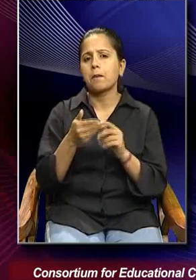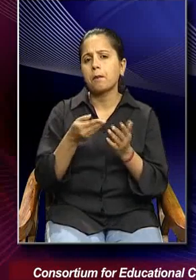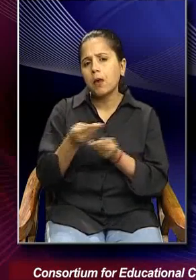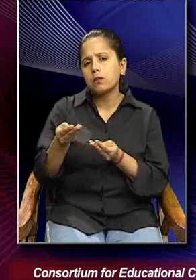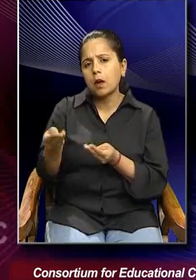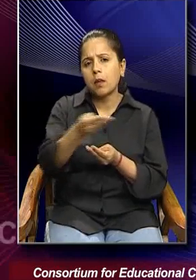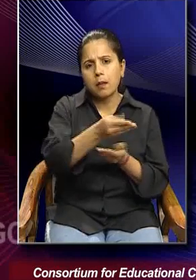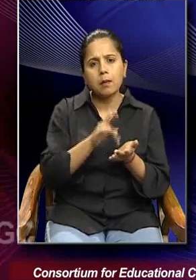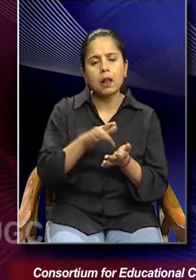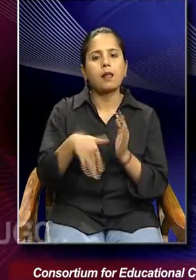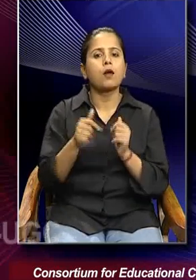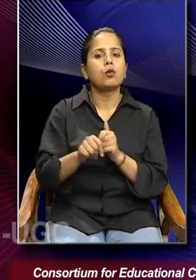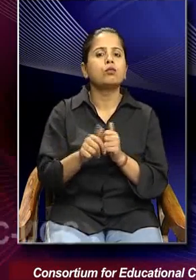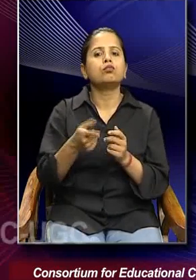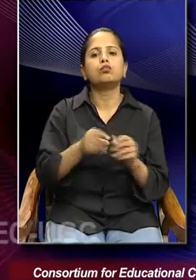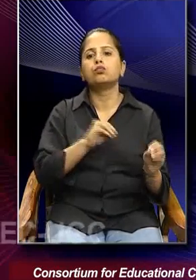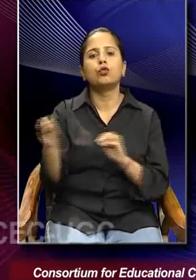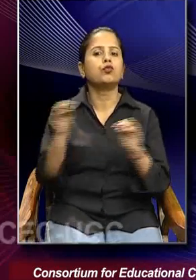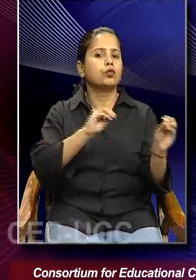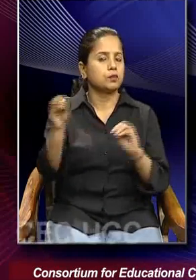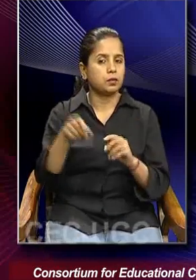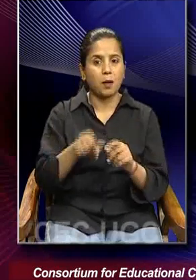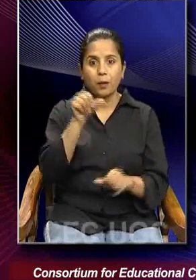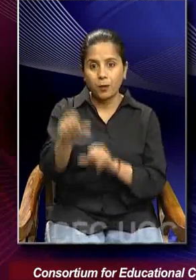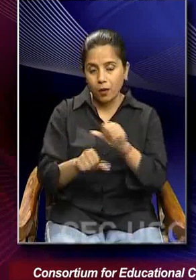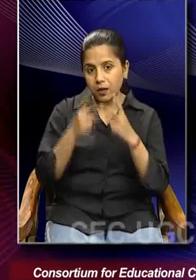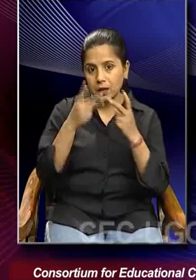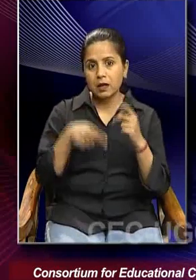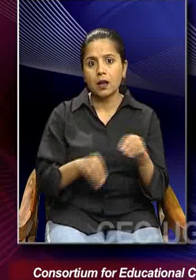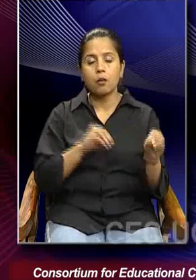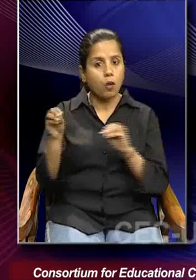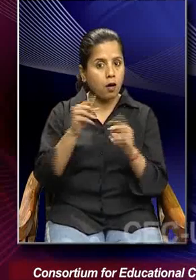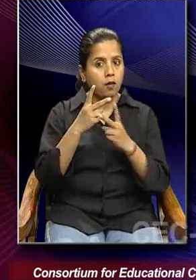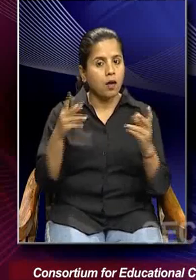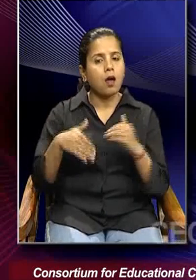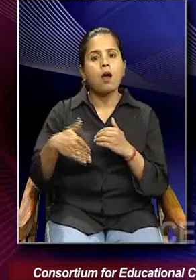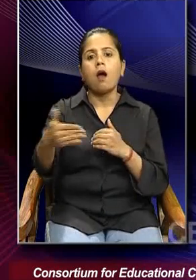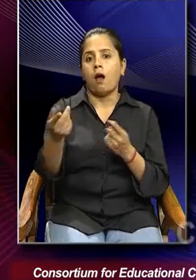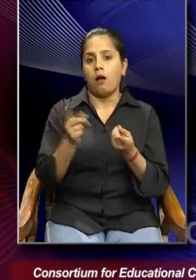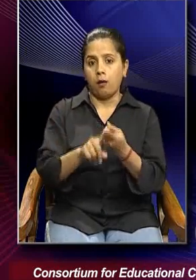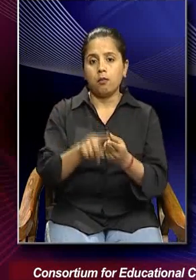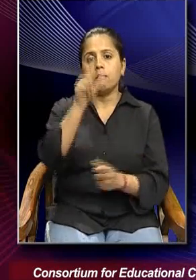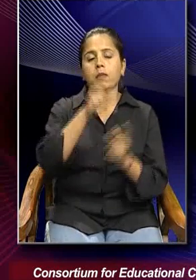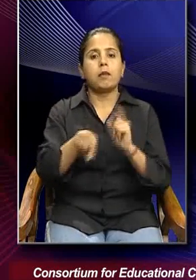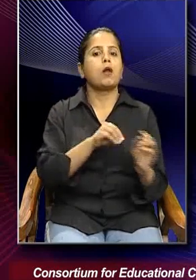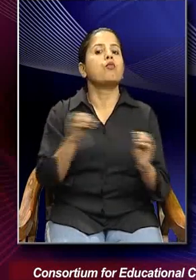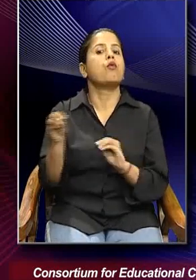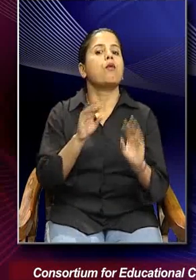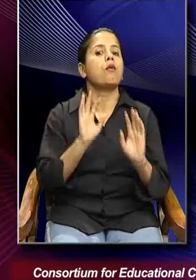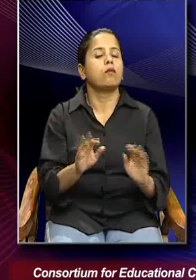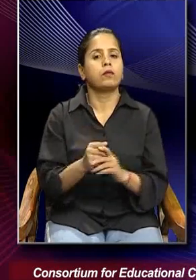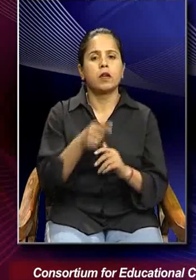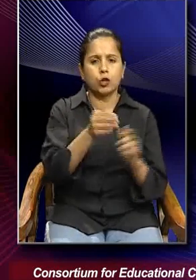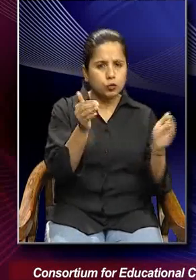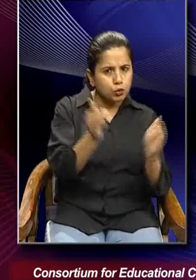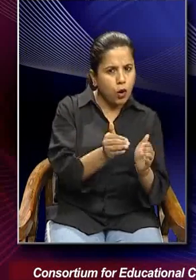they move further. So gradually this process of migration unfolds and people tend to move from